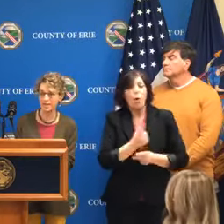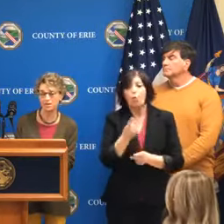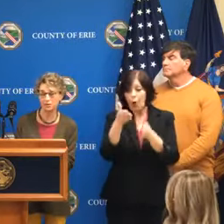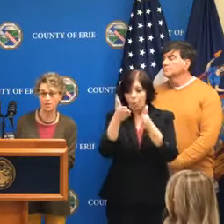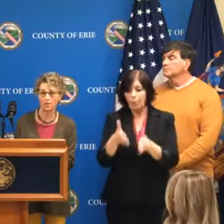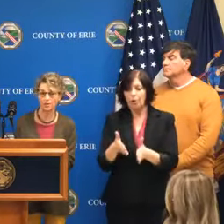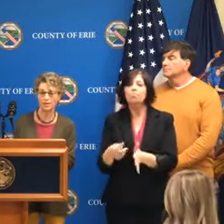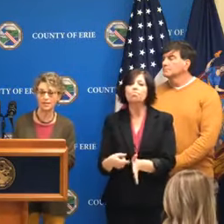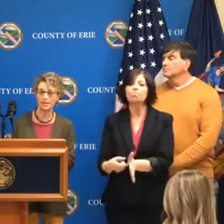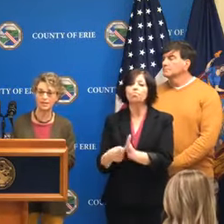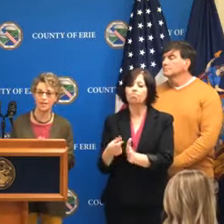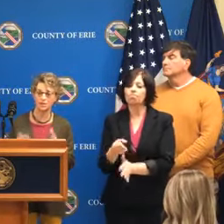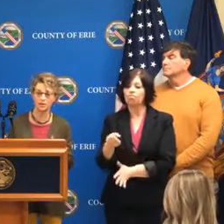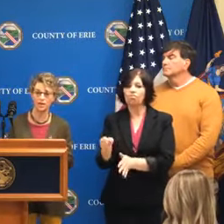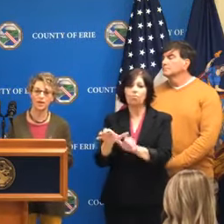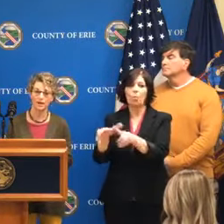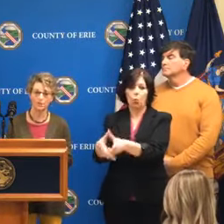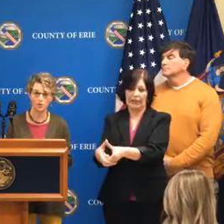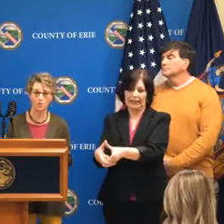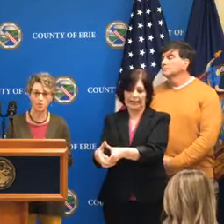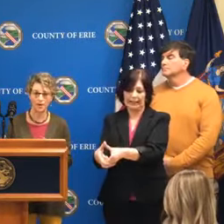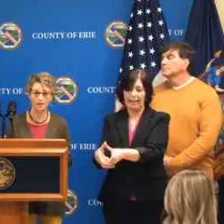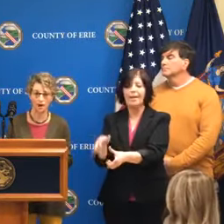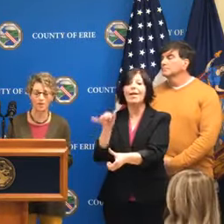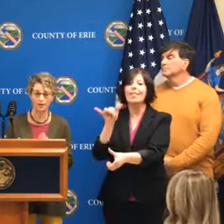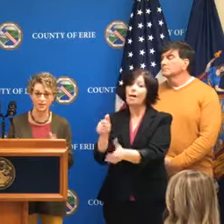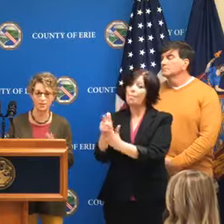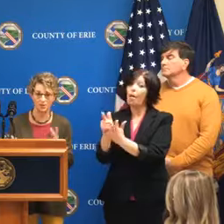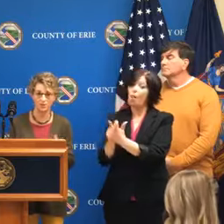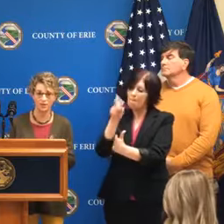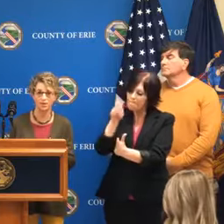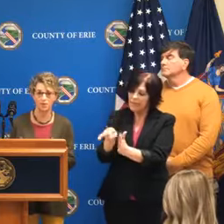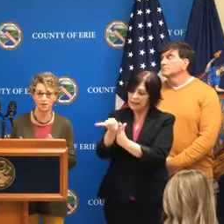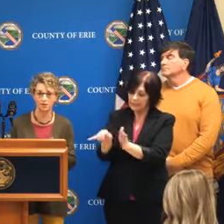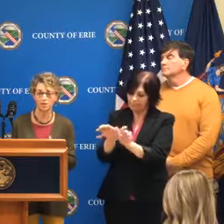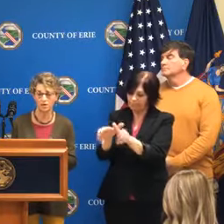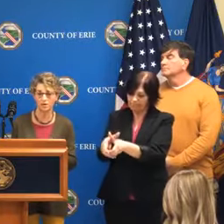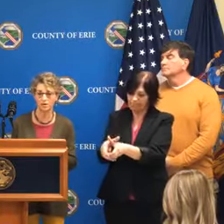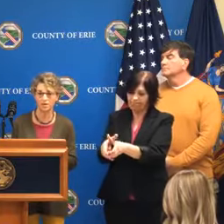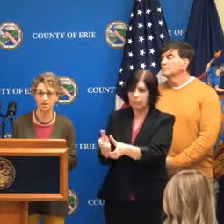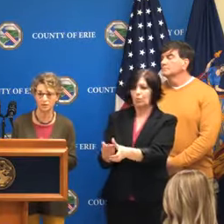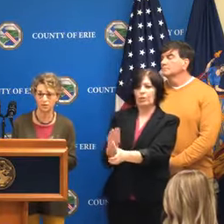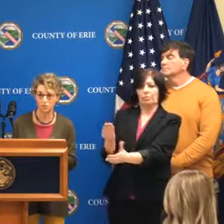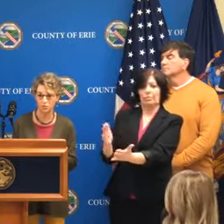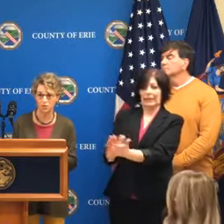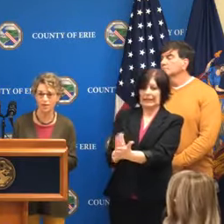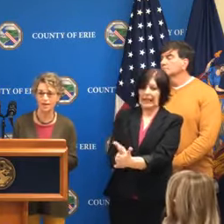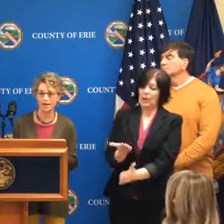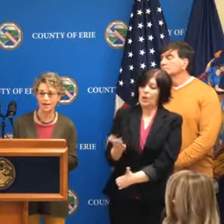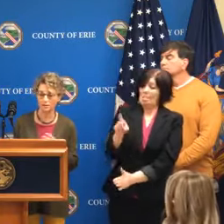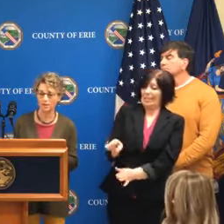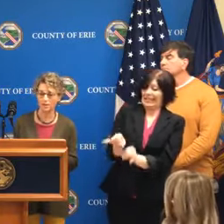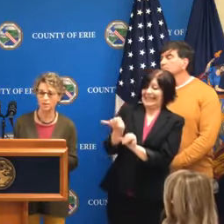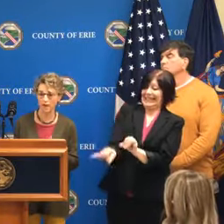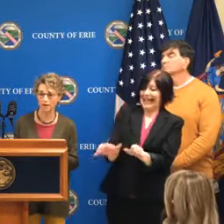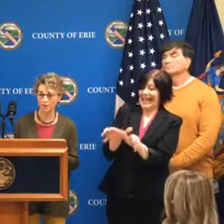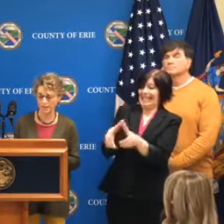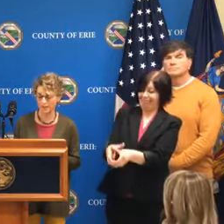in a mandatory quarantine, and that's actually enforceable by law. That is, we serve them with a legal document, a commissioner's order, and